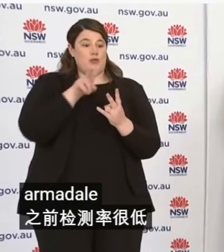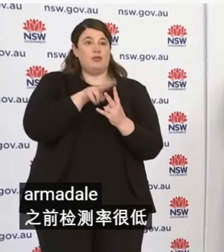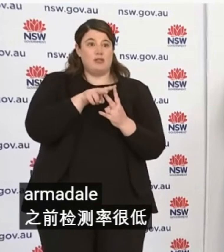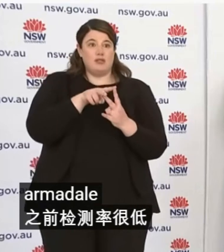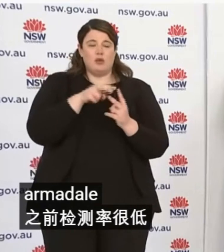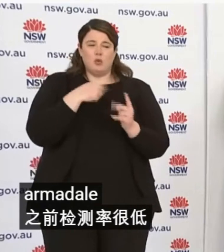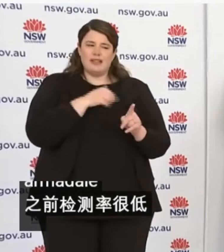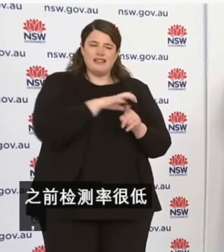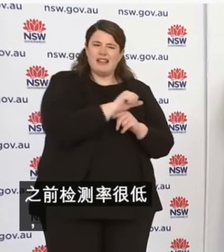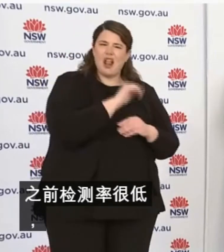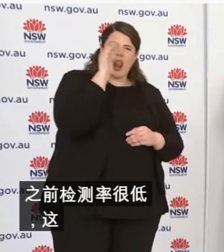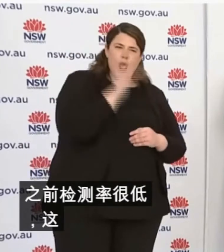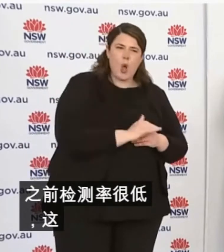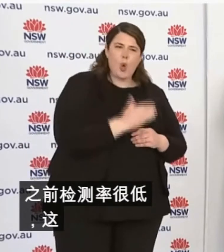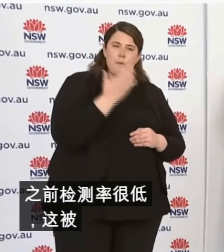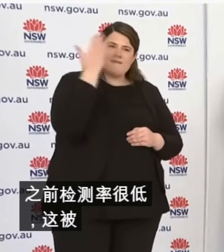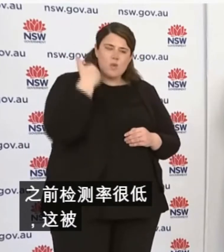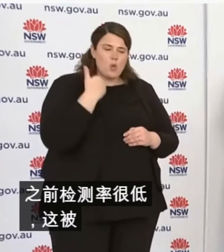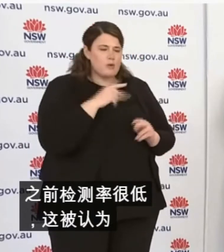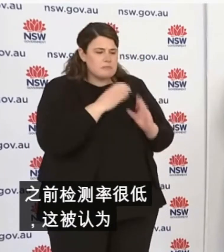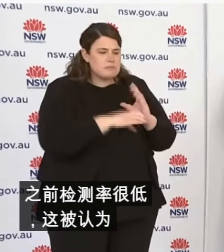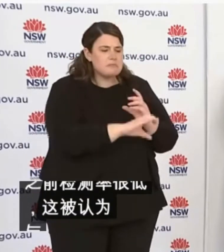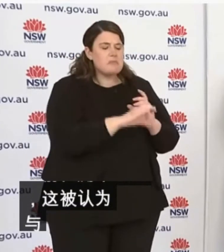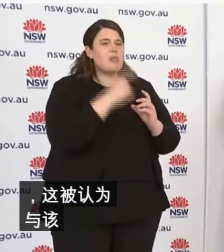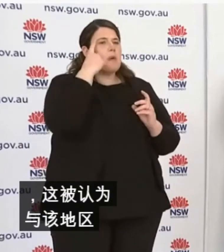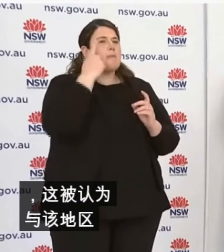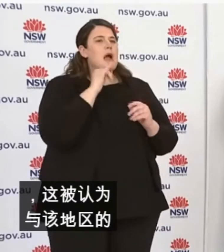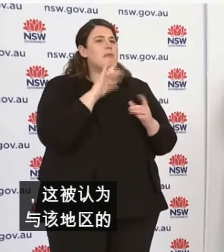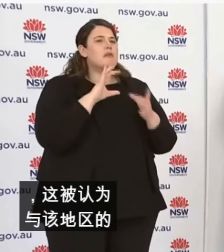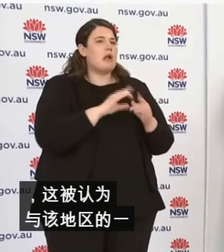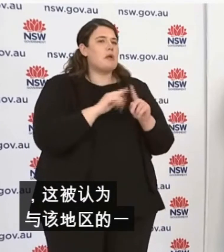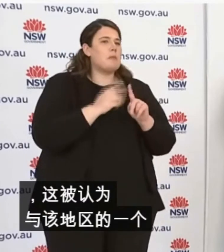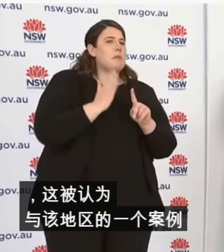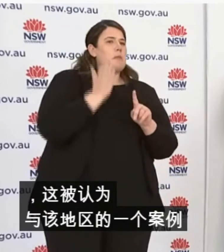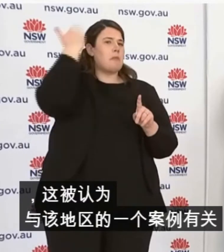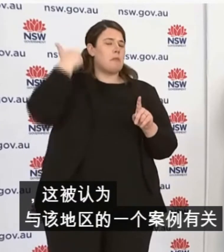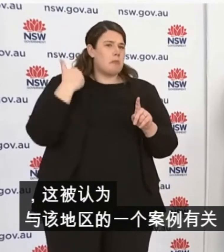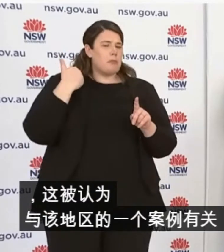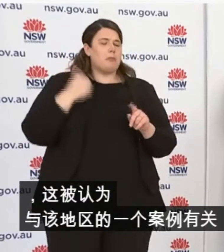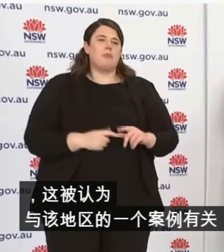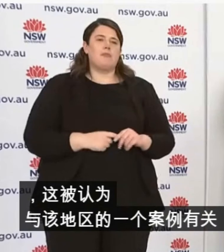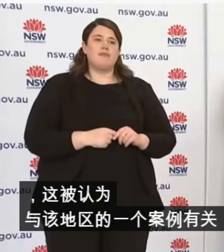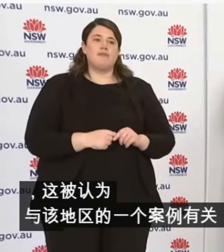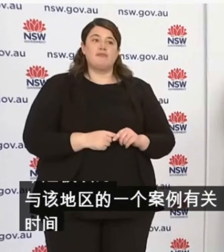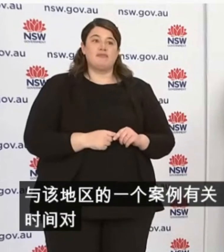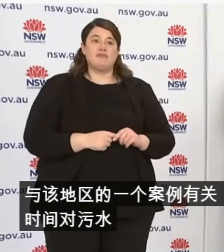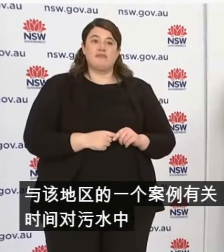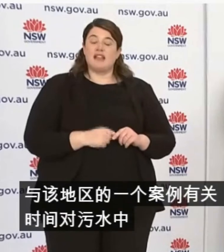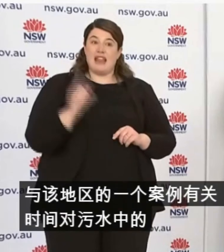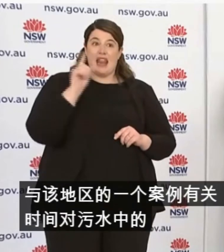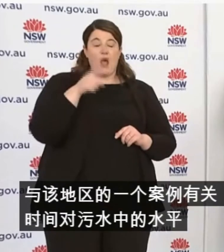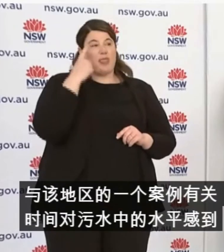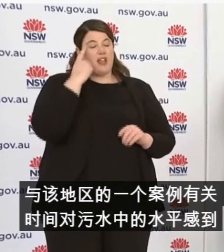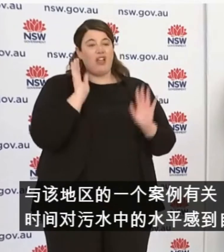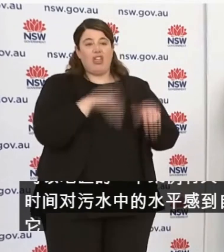a low detection previously, and that was thought to be related to a case in that area, it is no time for